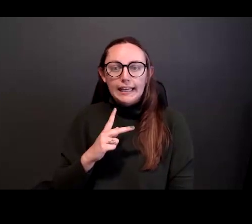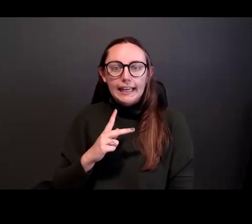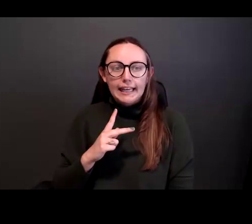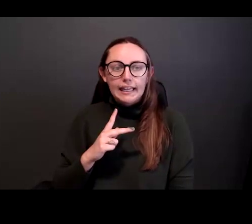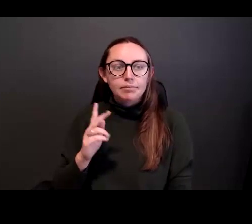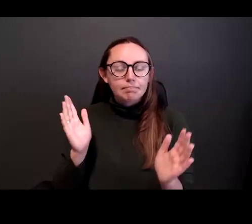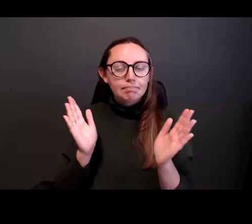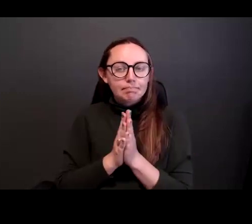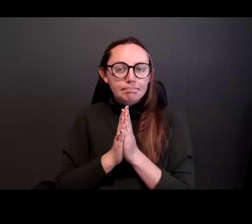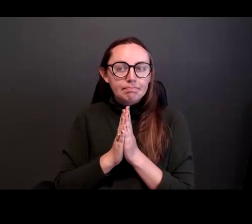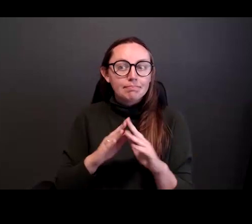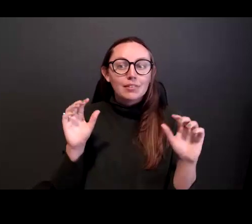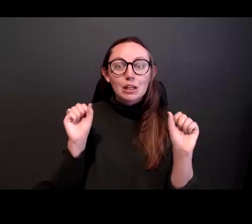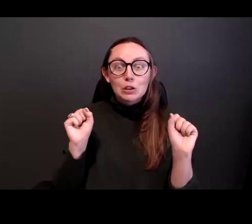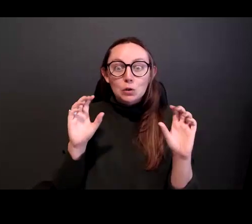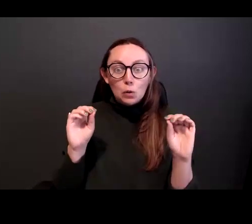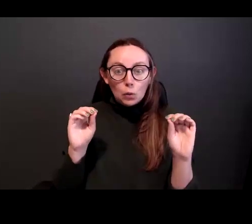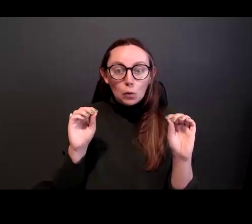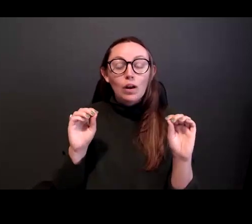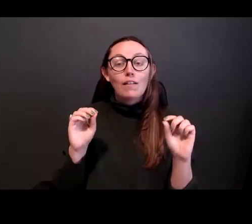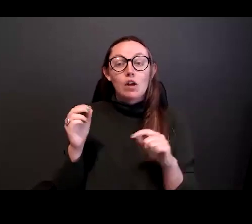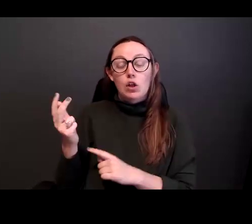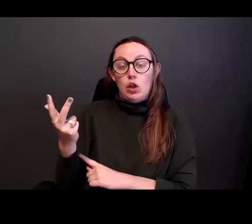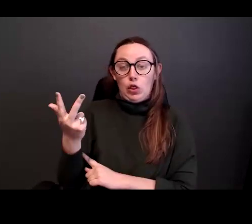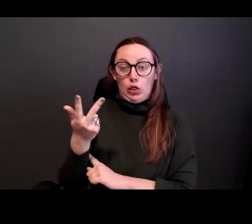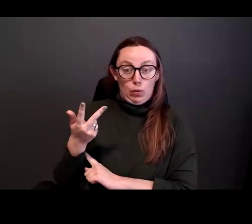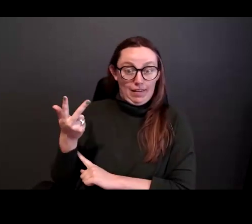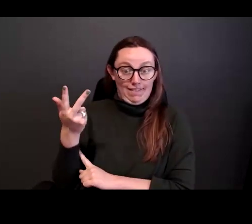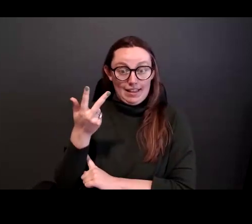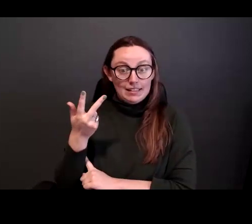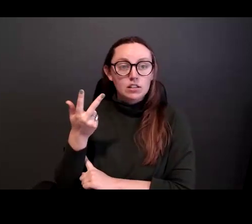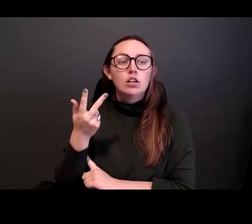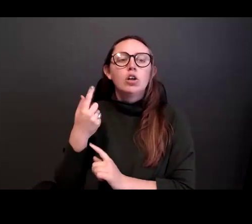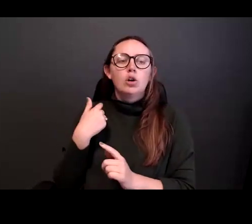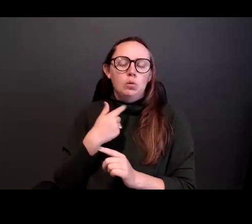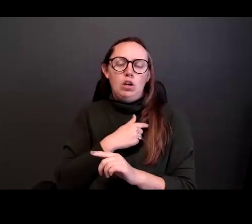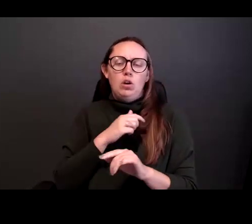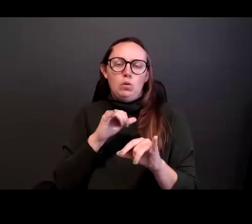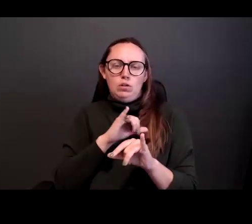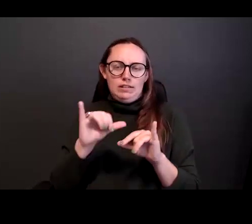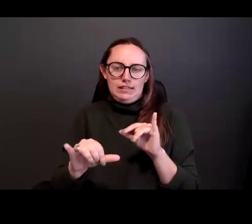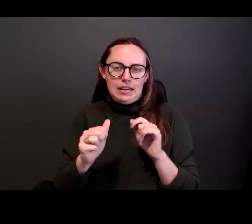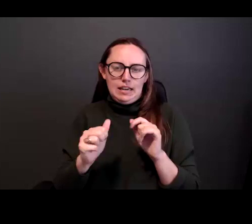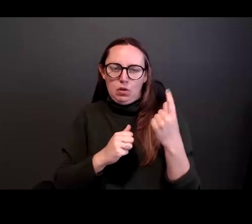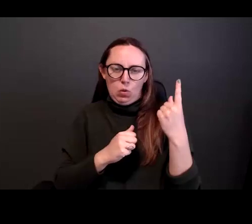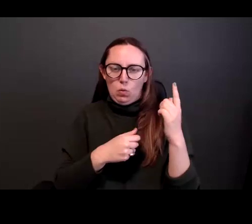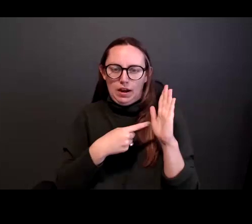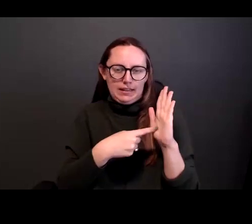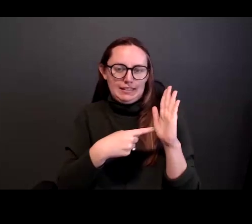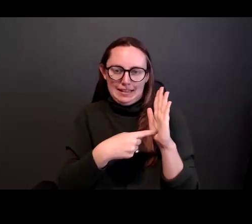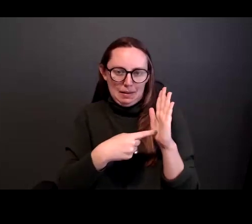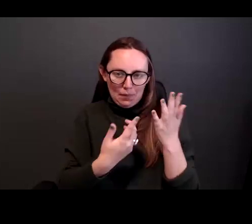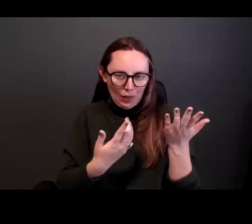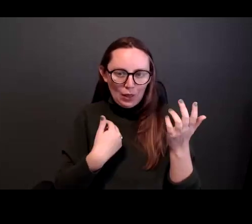Okay, so we're gonna since there are three of us, we're gonna stick with the one because there's no need to spread it